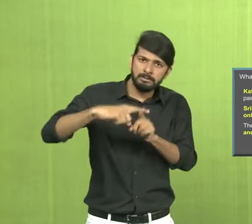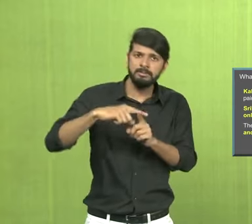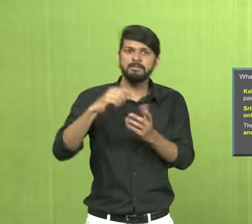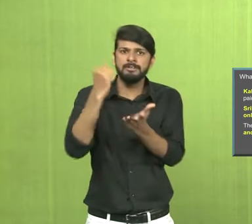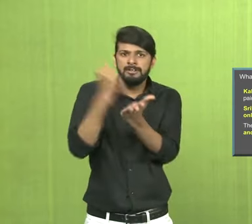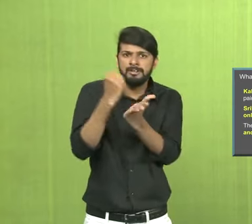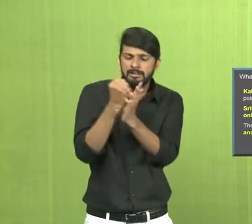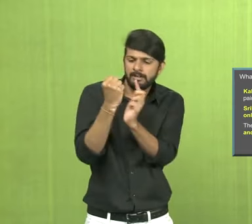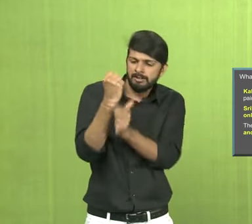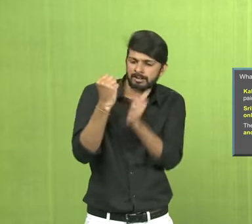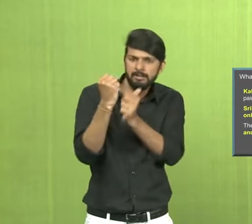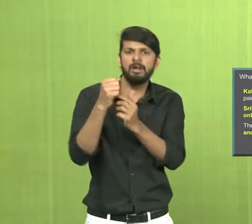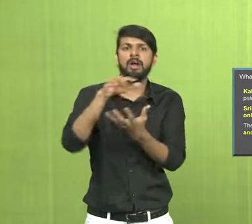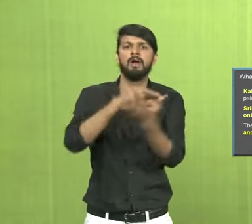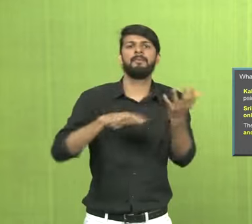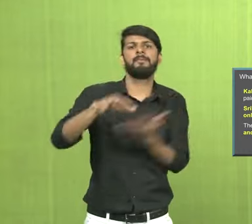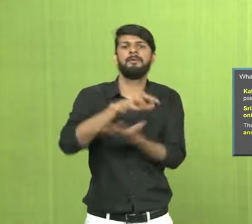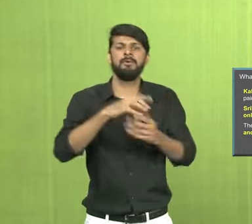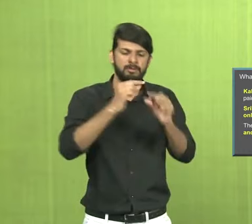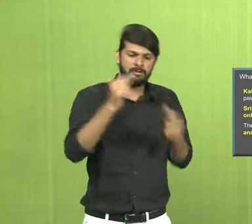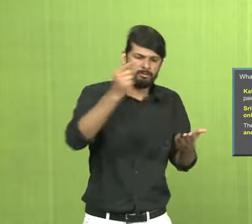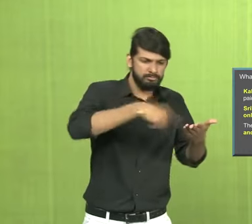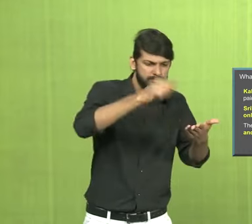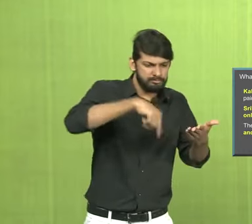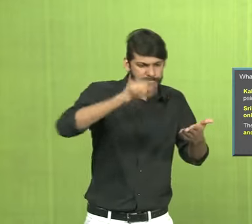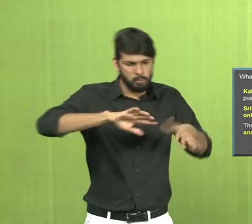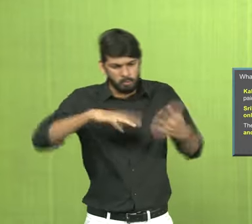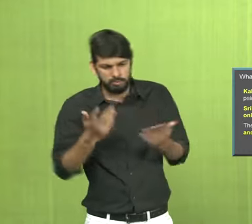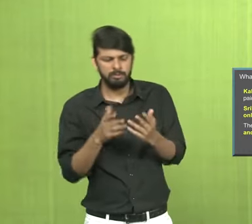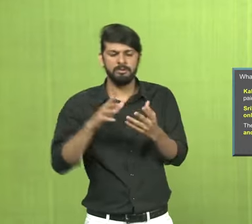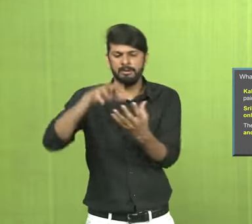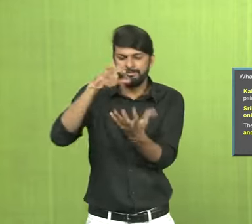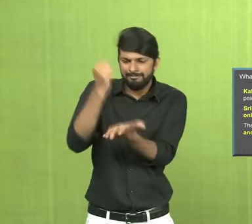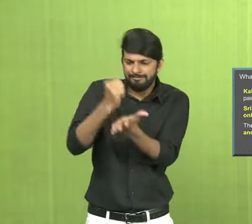uses a mix of pen work as well as block printing.